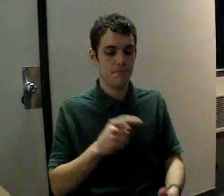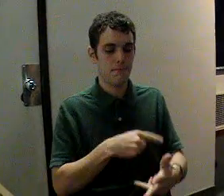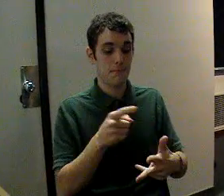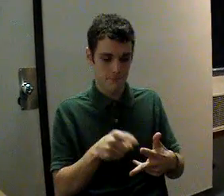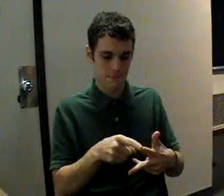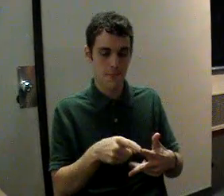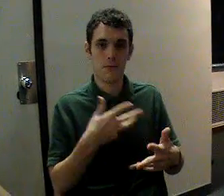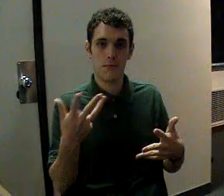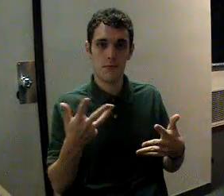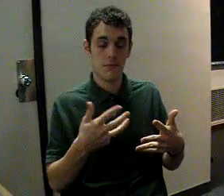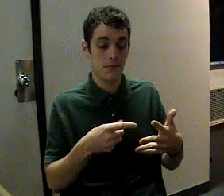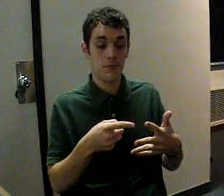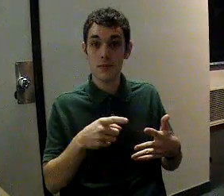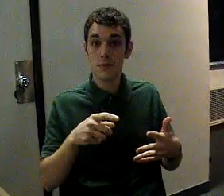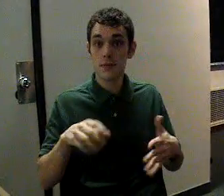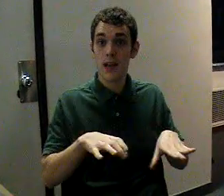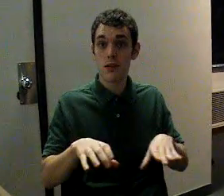What does that action potential cause?